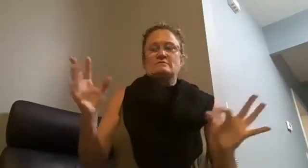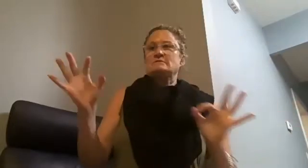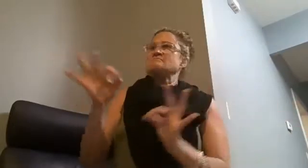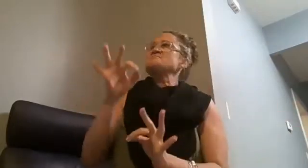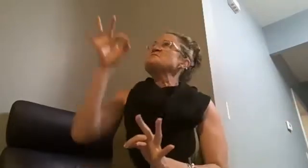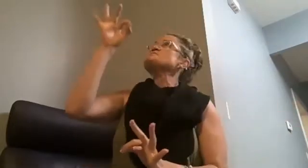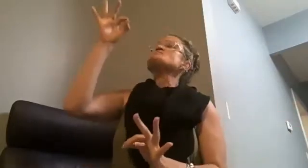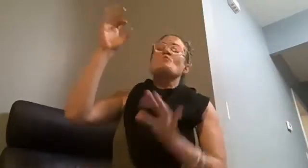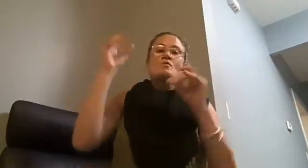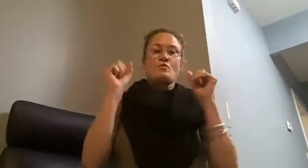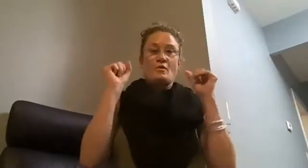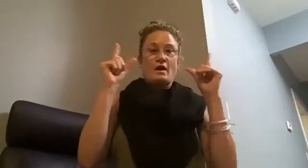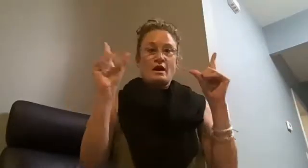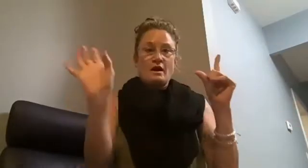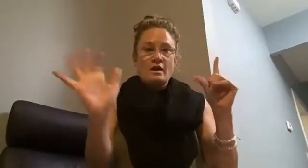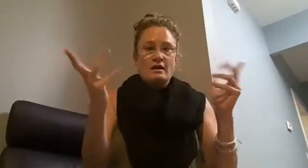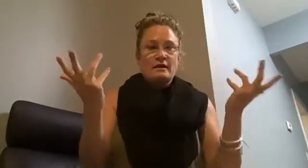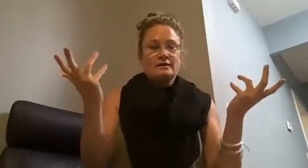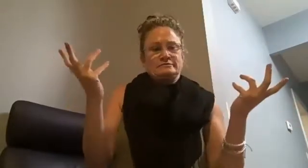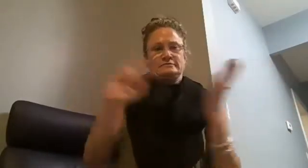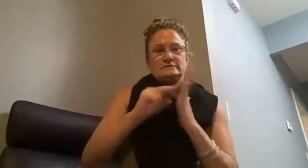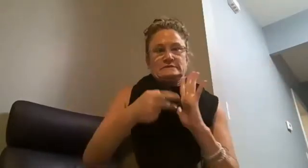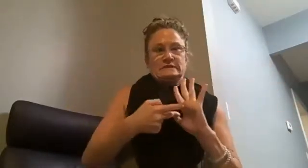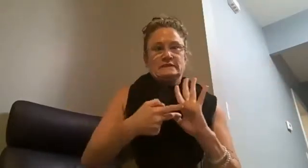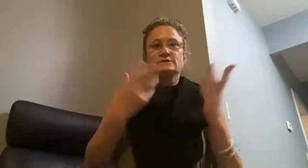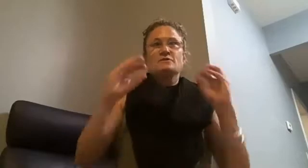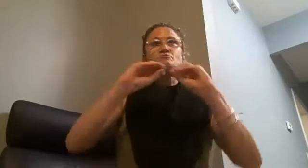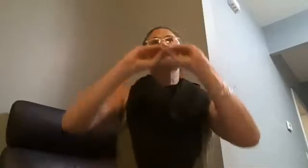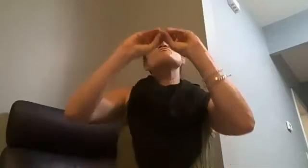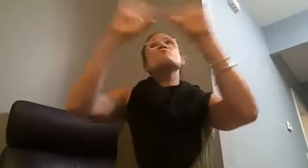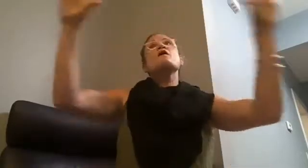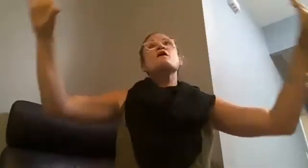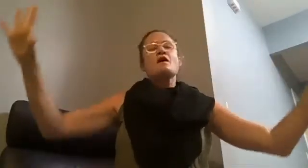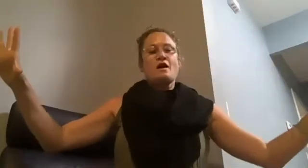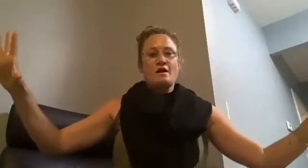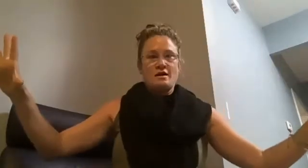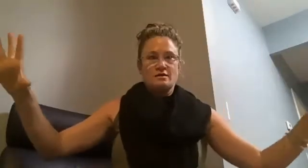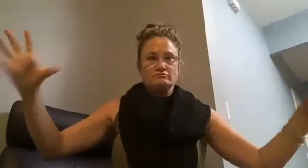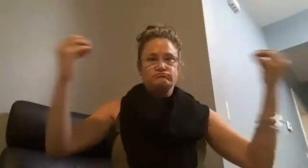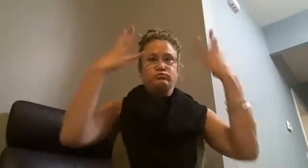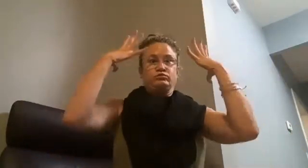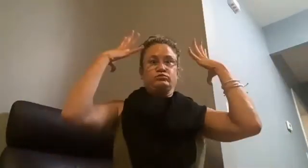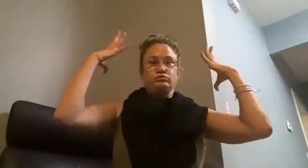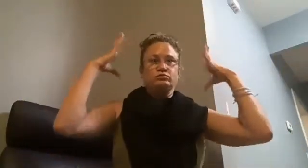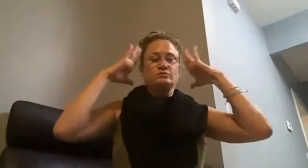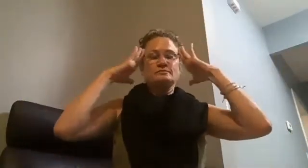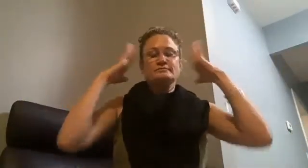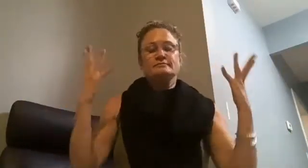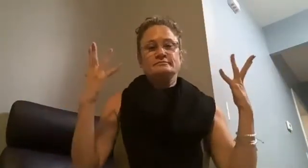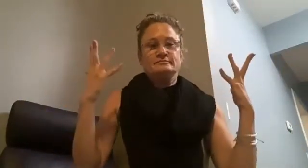awakening in his life looked like. And it was sort of this momentous, bright light, instantaneous experience. And it was like, after further review,